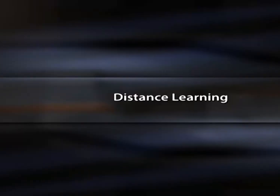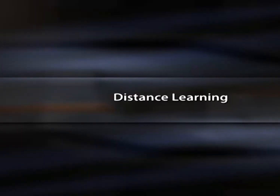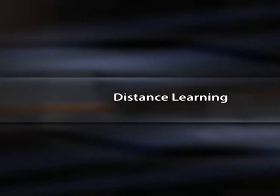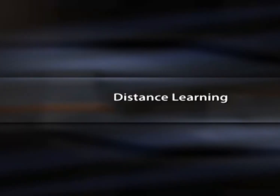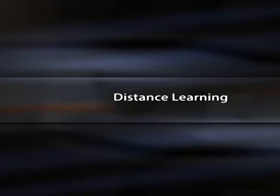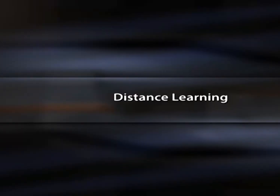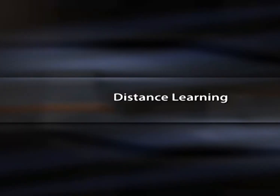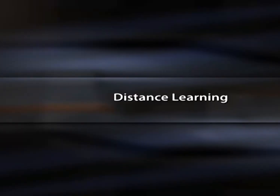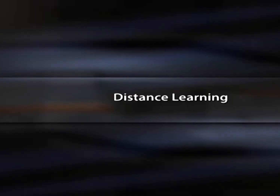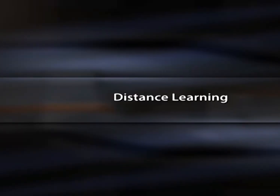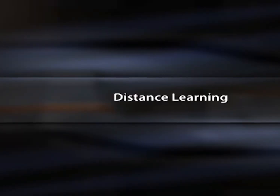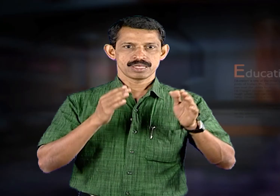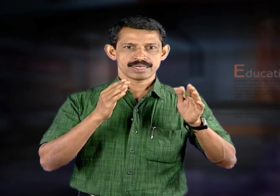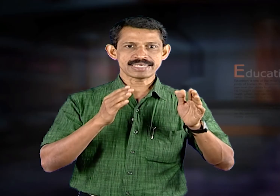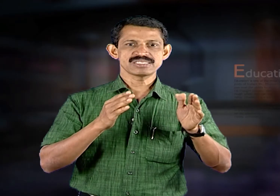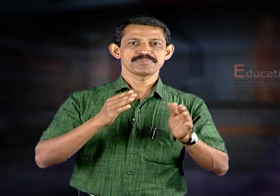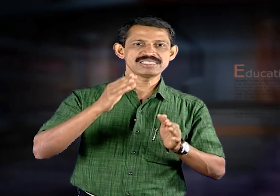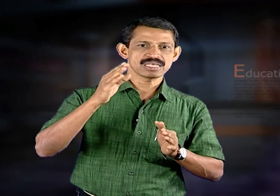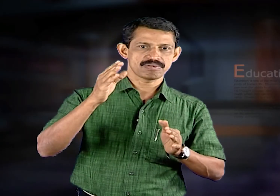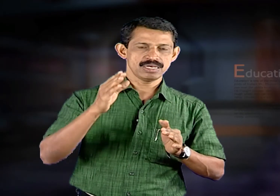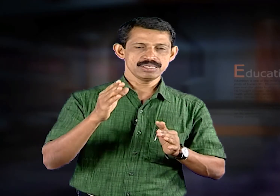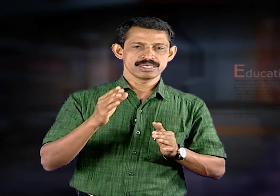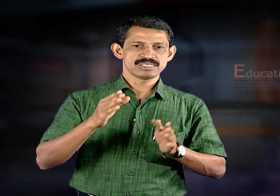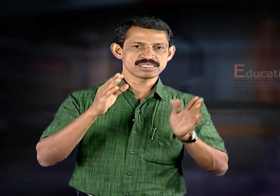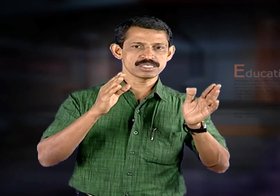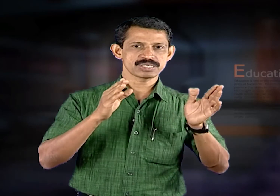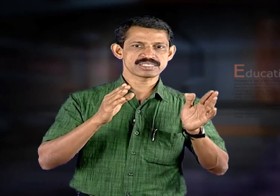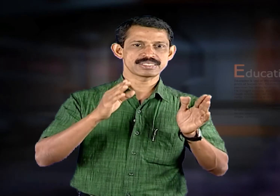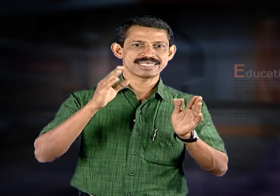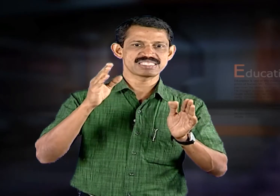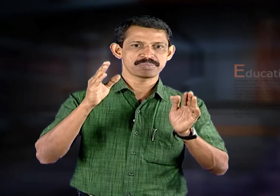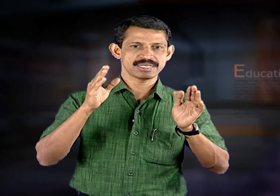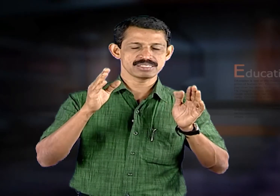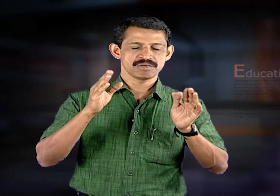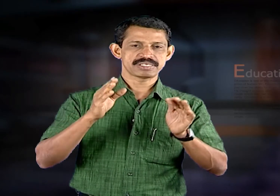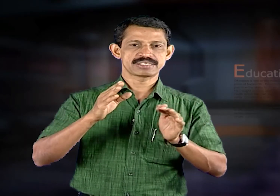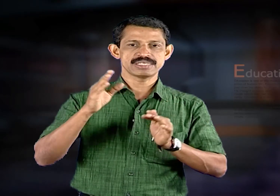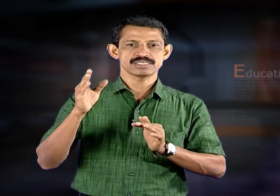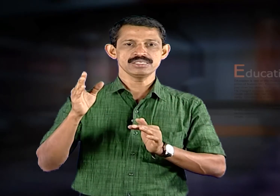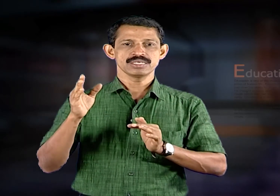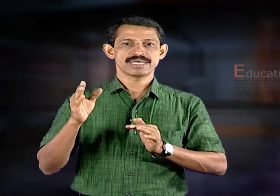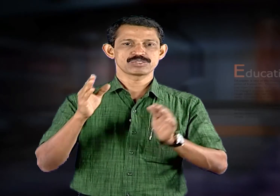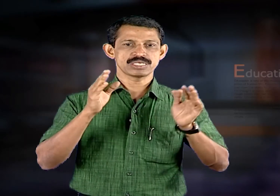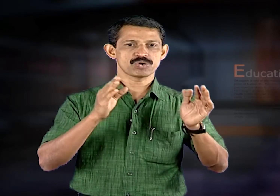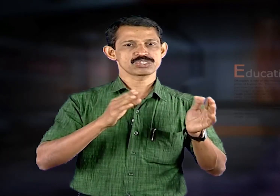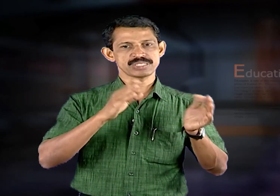Distance learning. At its basic level, distance education takes place when a teacher and student or students